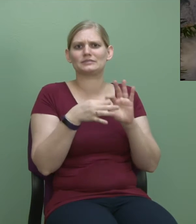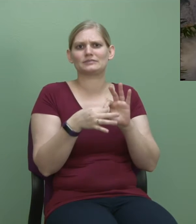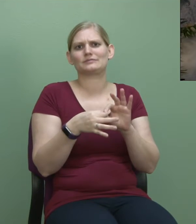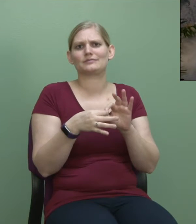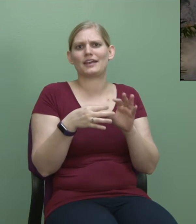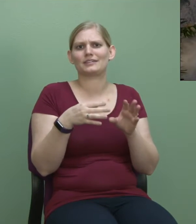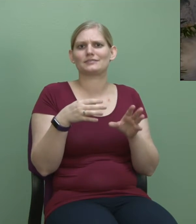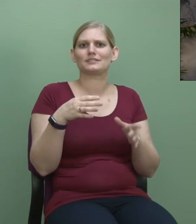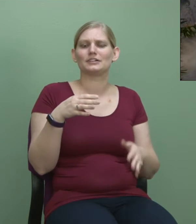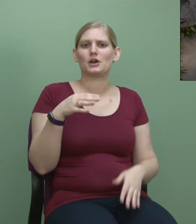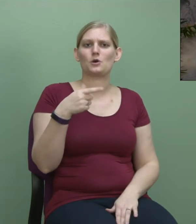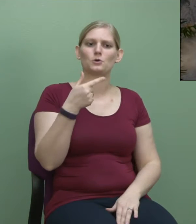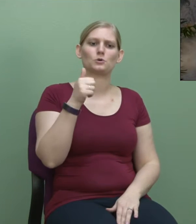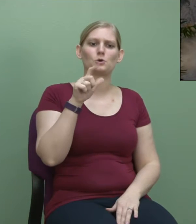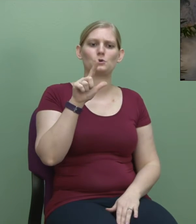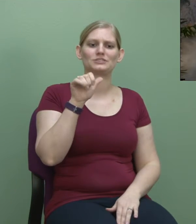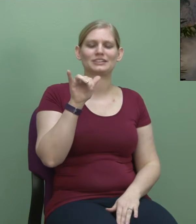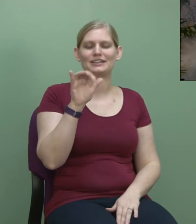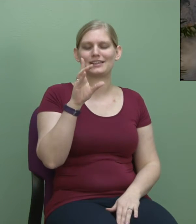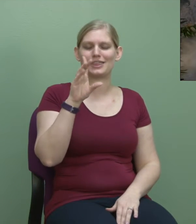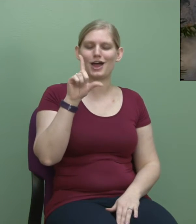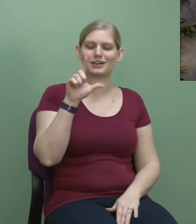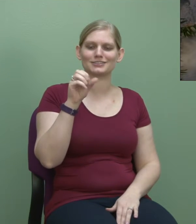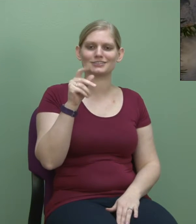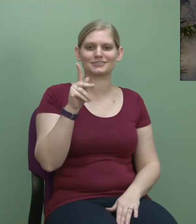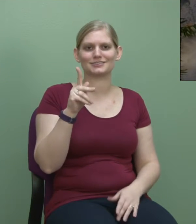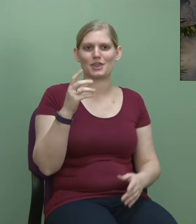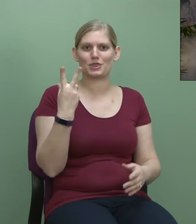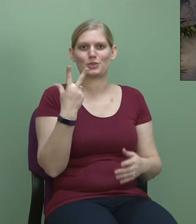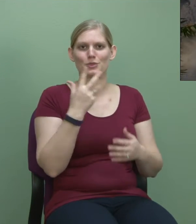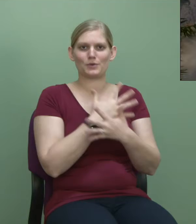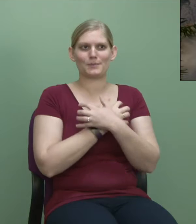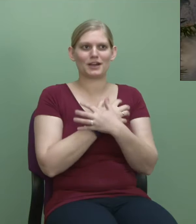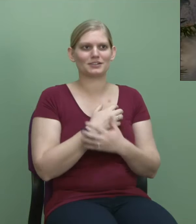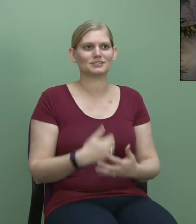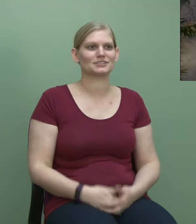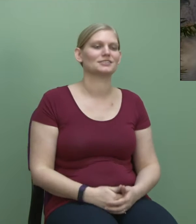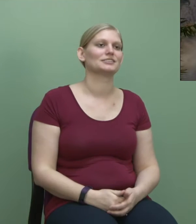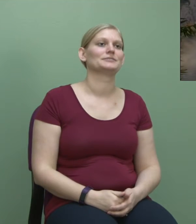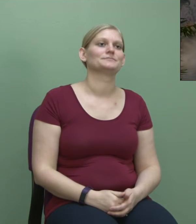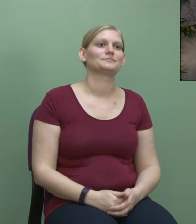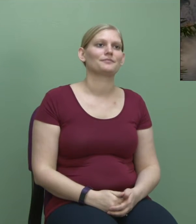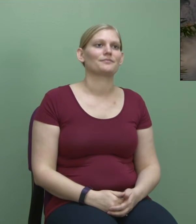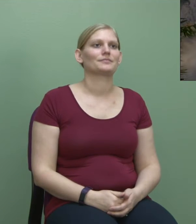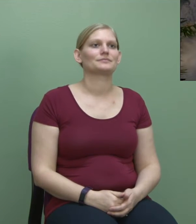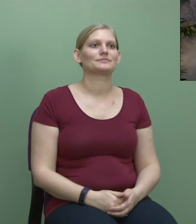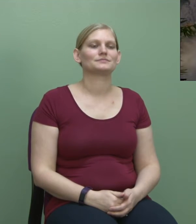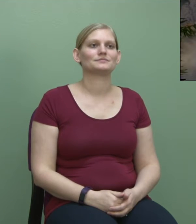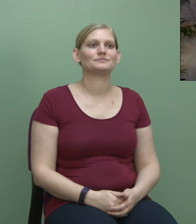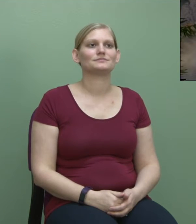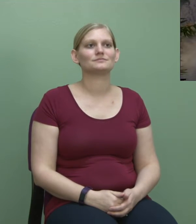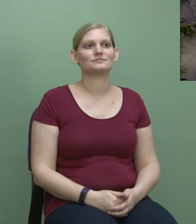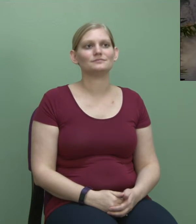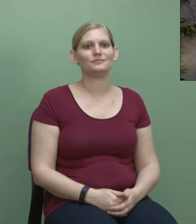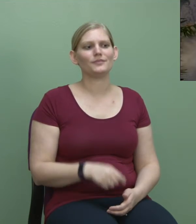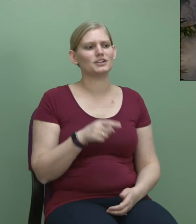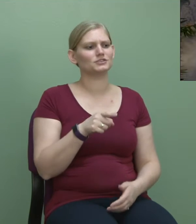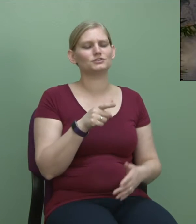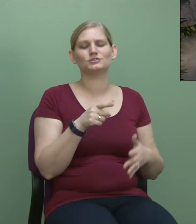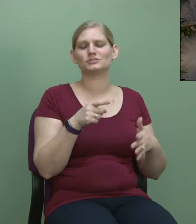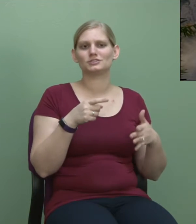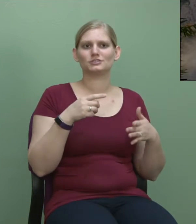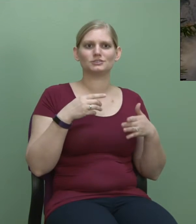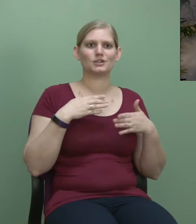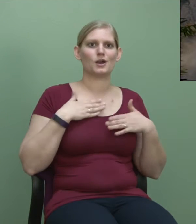through each of the words that begin with the letter G, for example. And she really